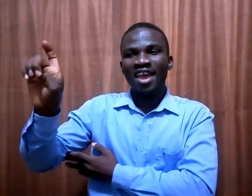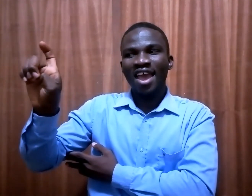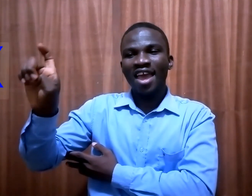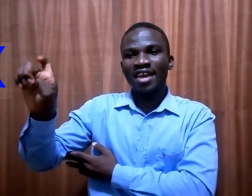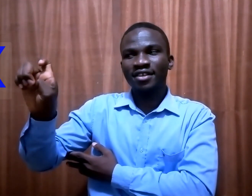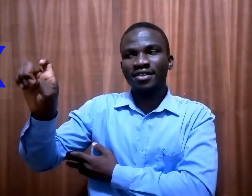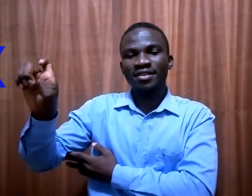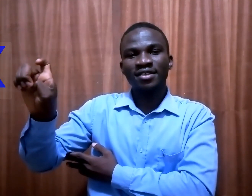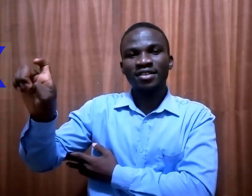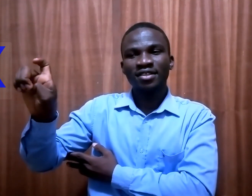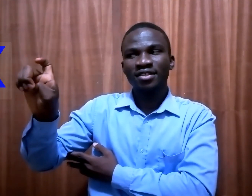X